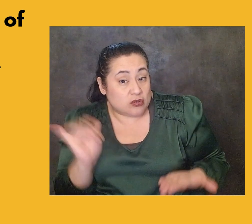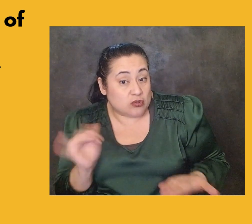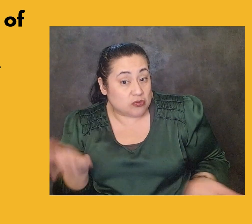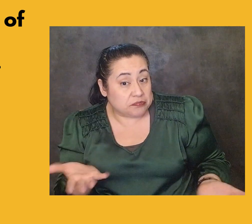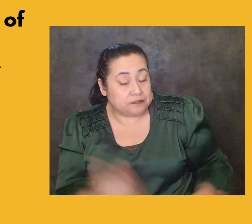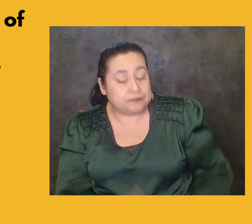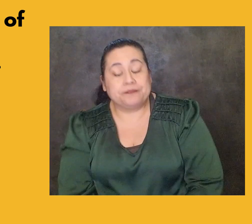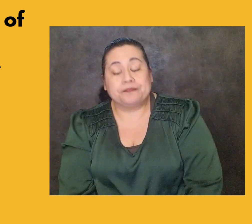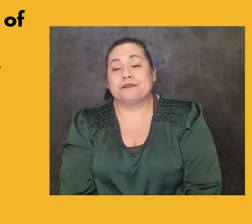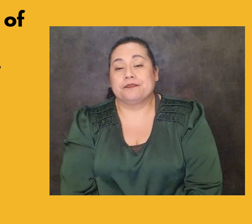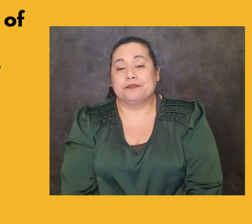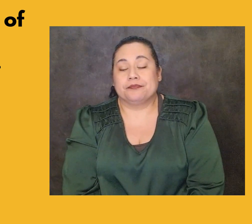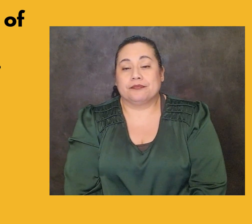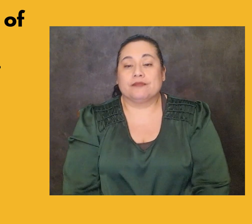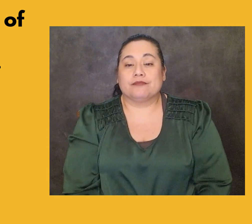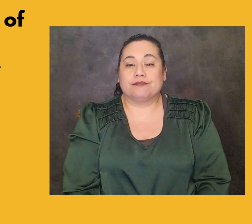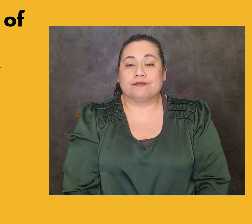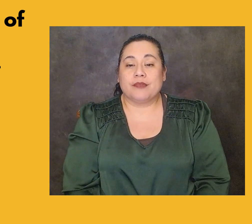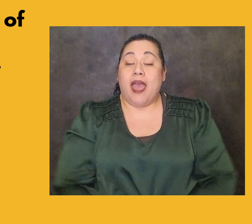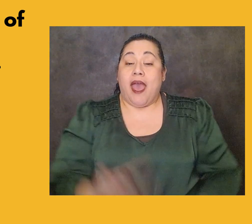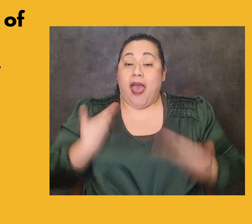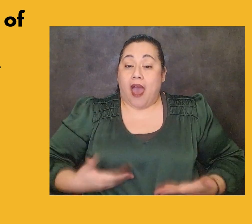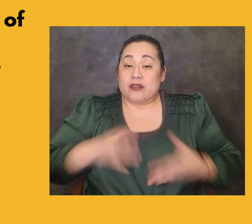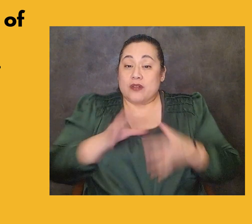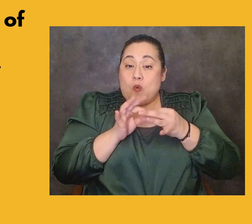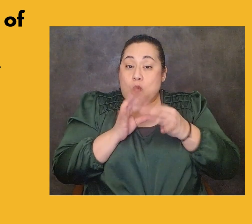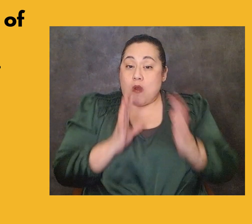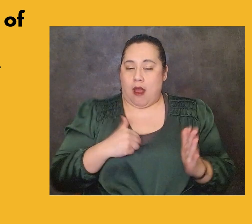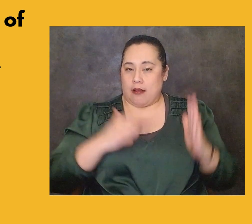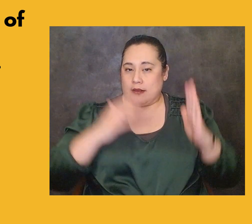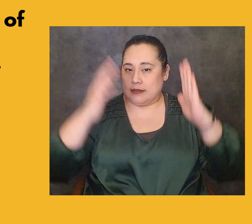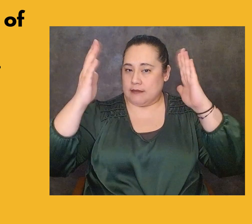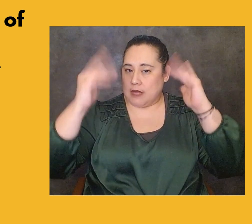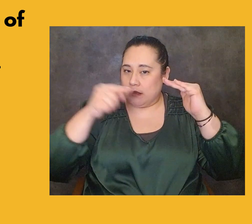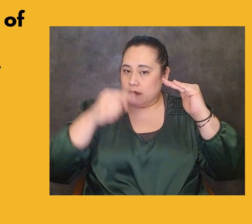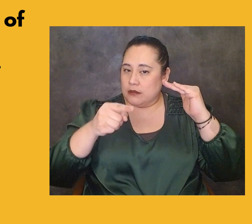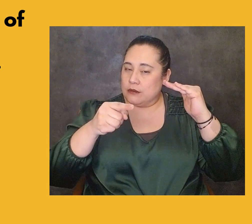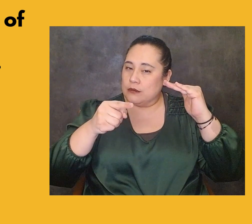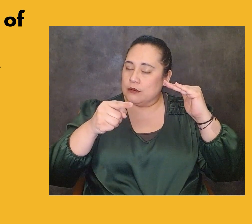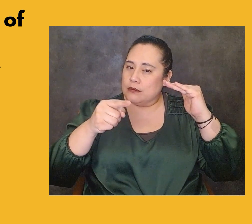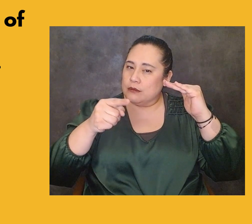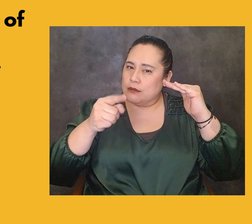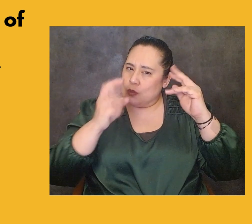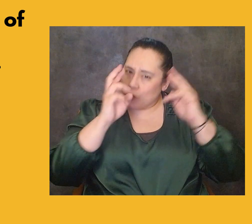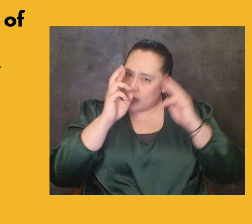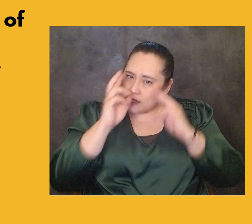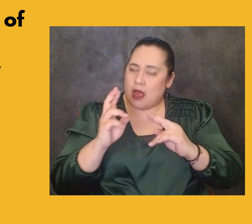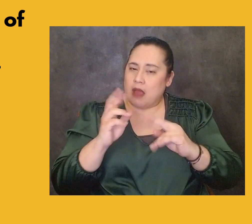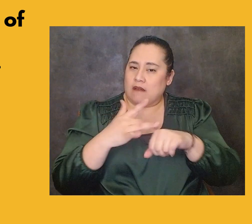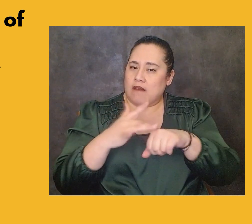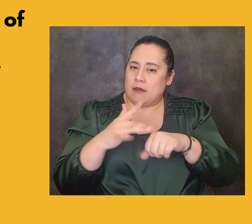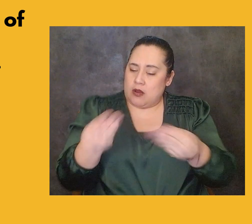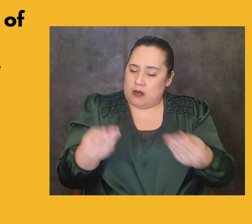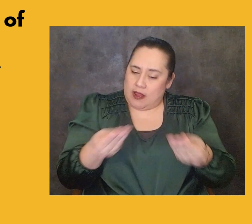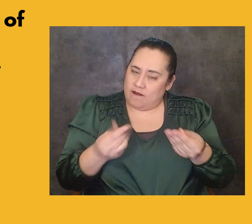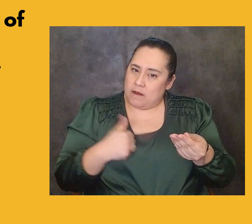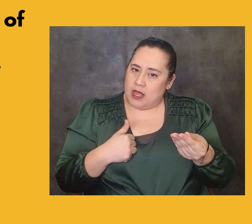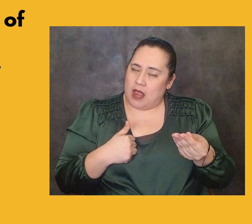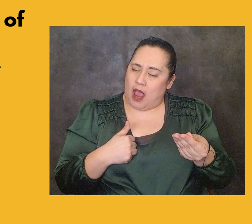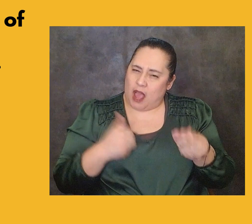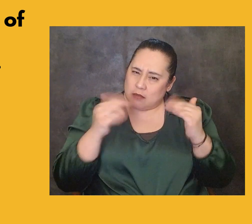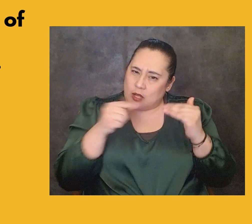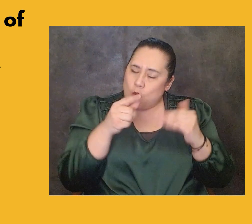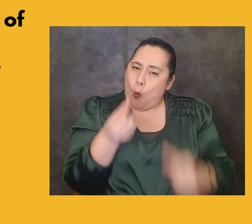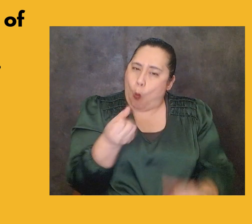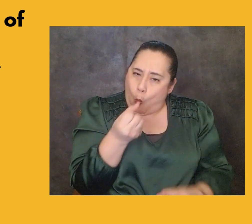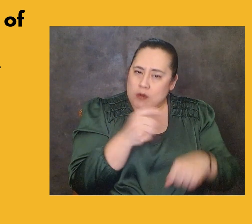too. So as a coordinator, I expect you to respect the availability that you've given me. I